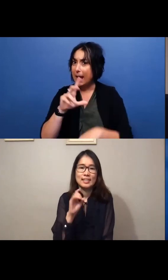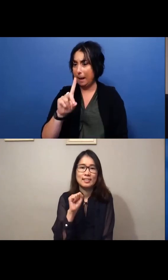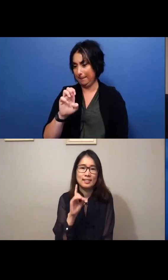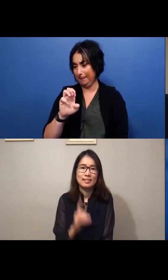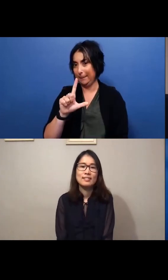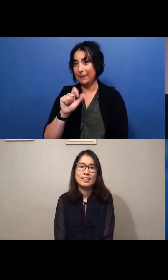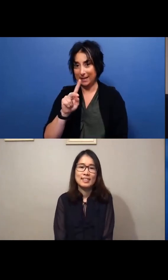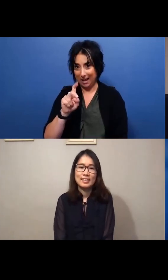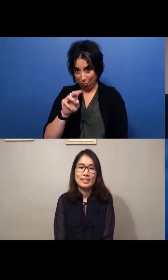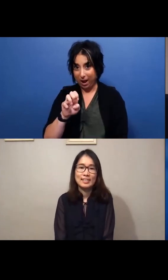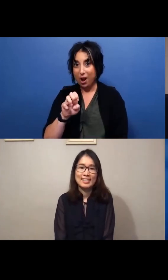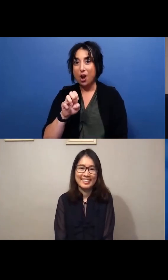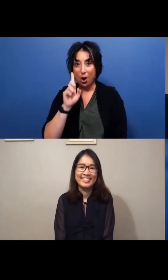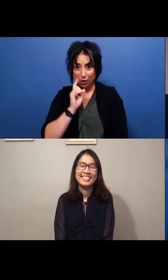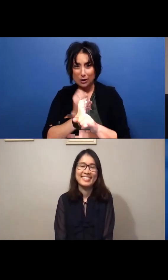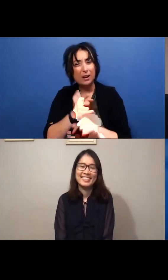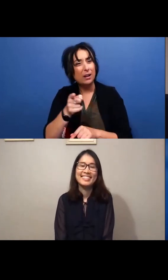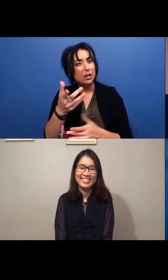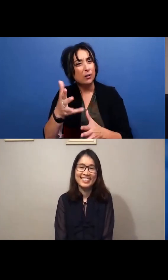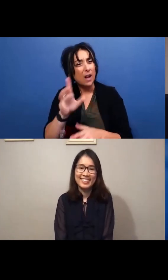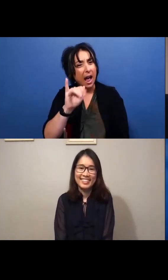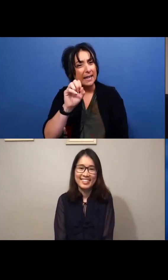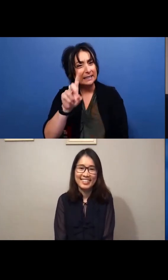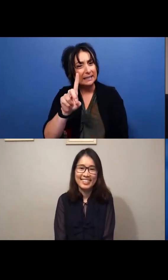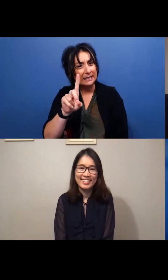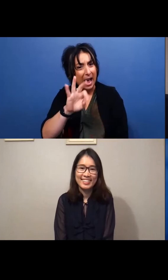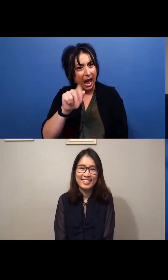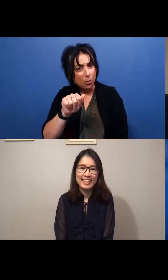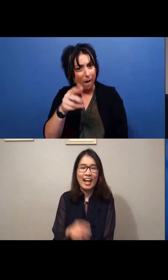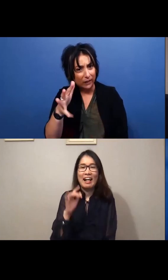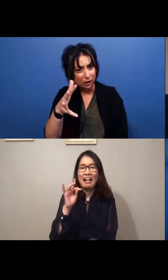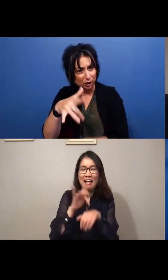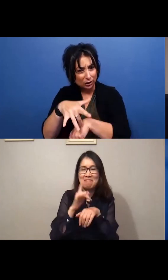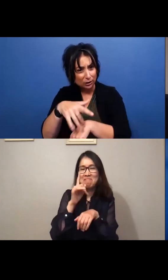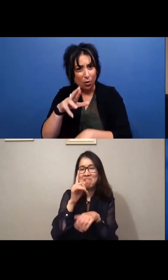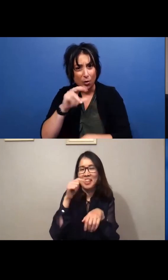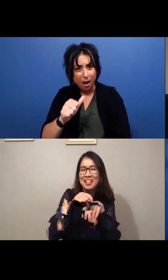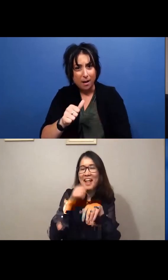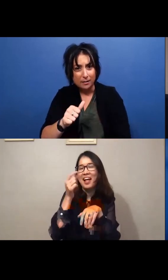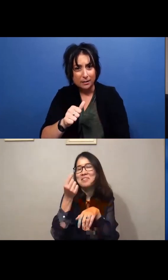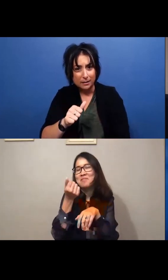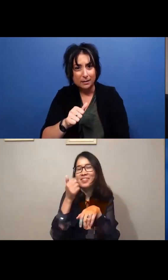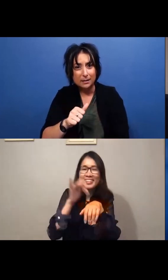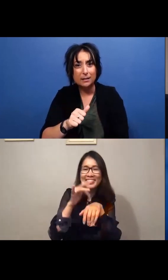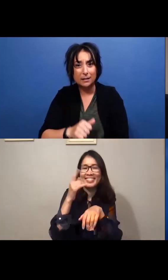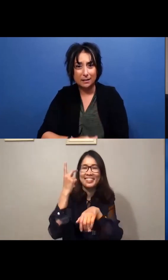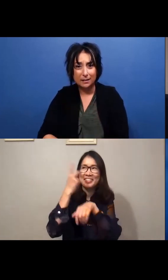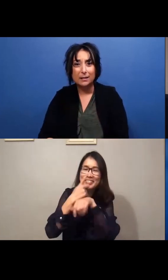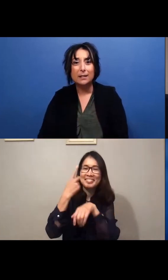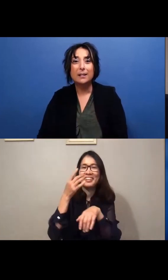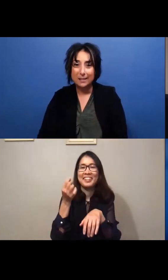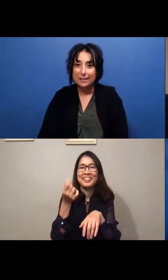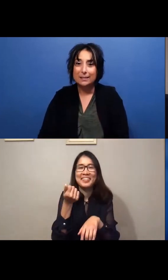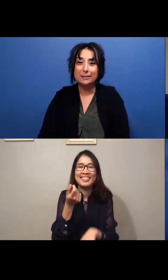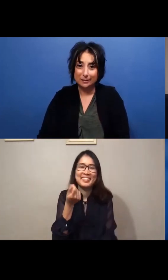the Deaf. And did you go to ISD, Iowa School for the Deaf, as well for a short time?